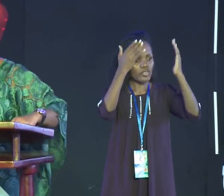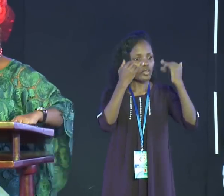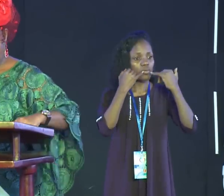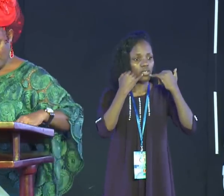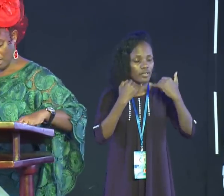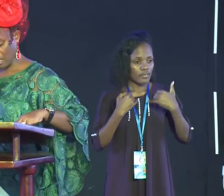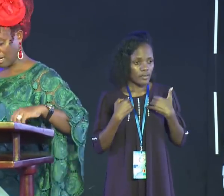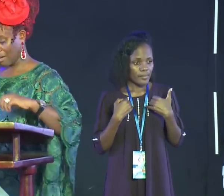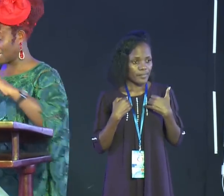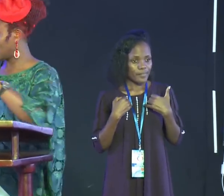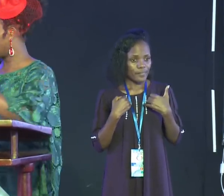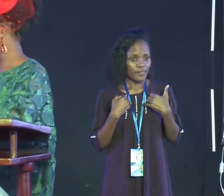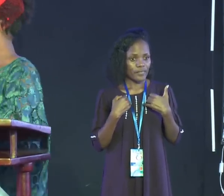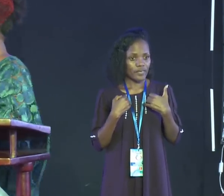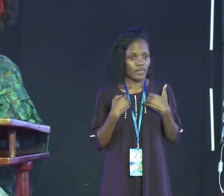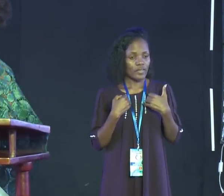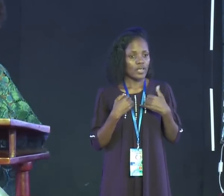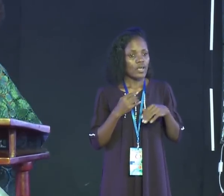husband told me,